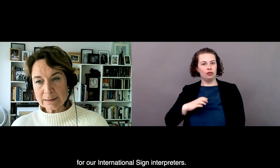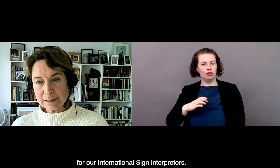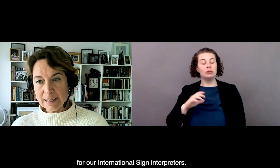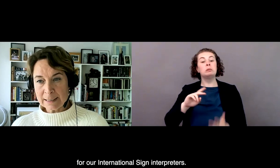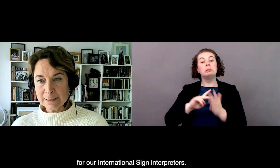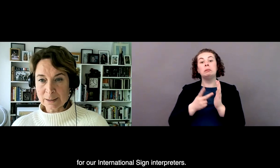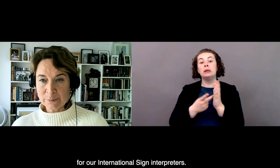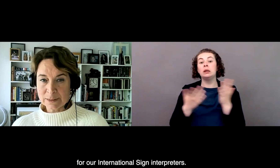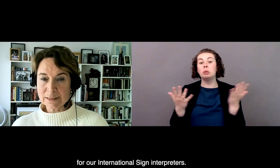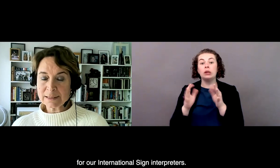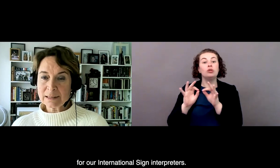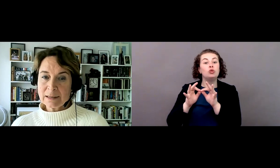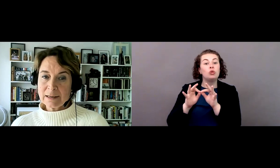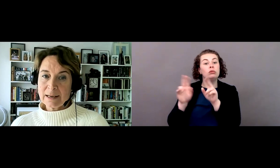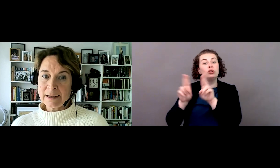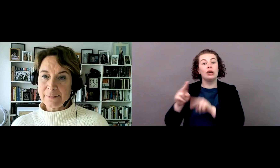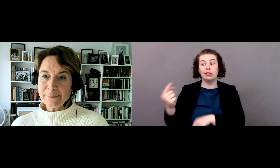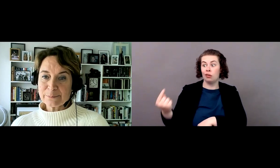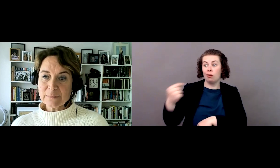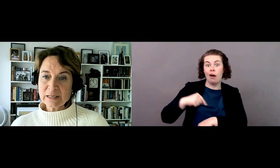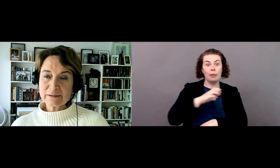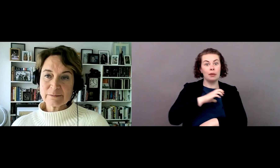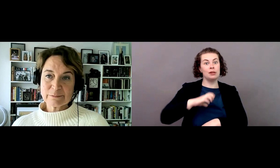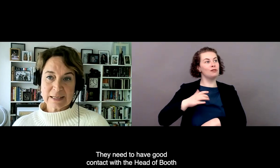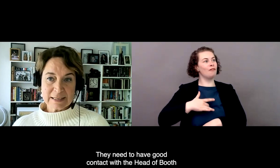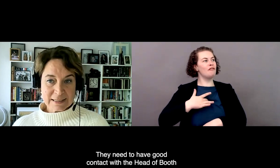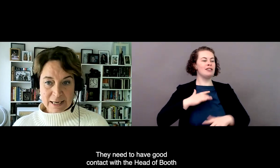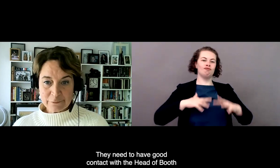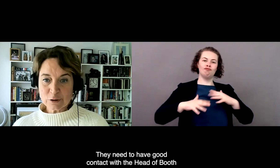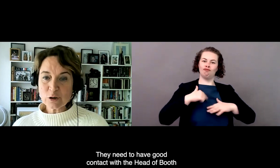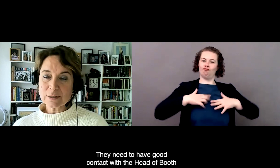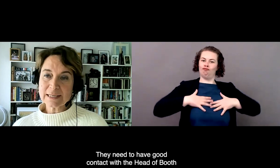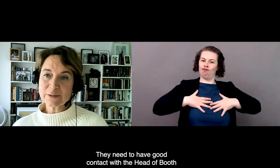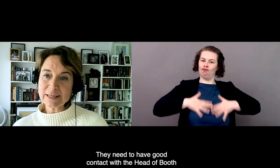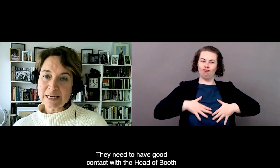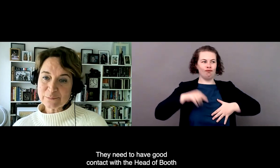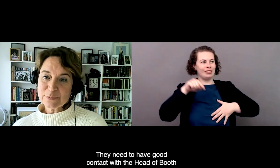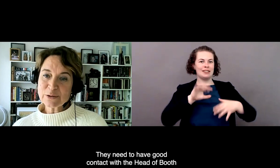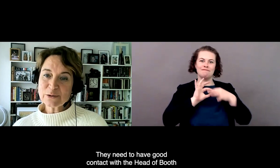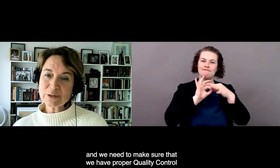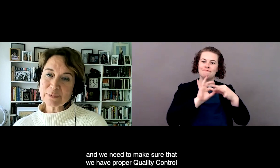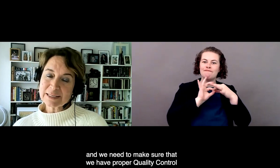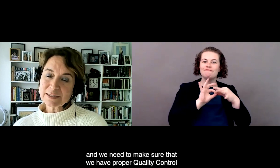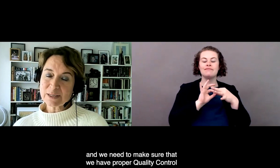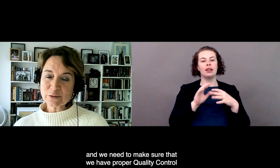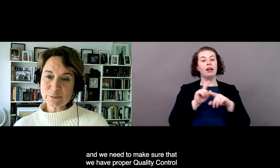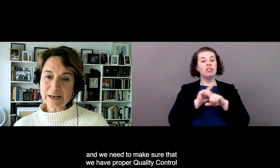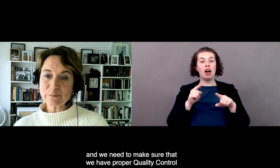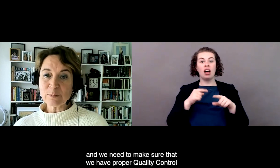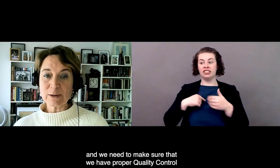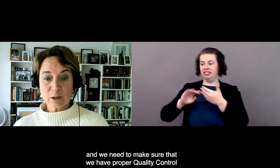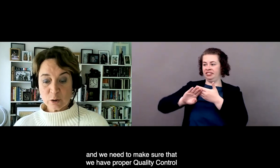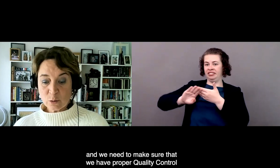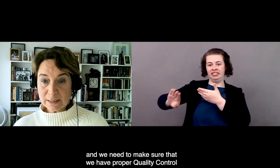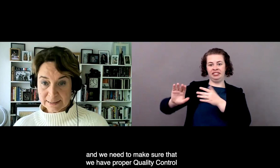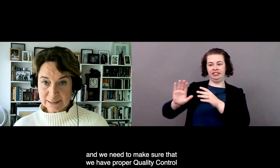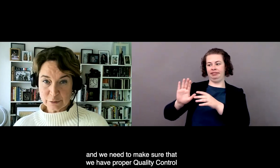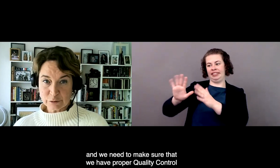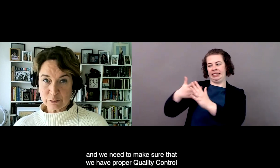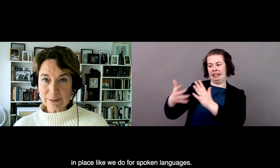sign interpreters. They need to have good contact with the head of booth, and we need to make sure that we have proper quality control in